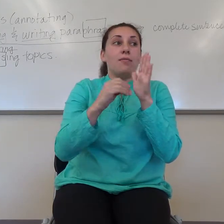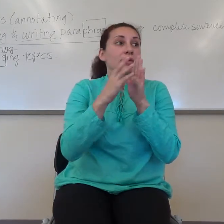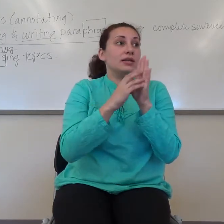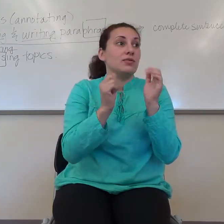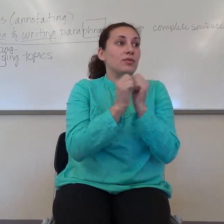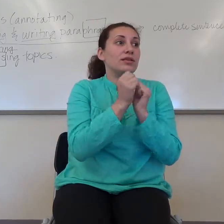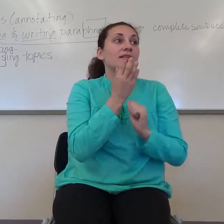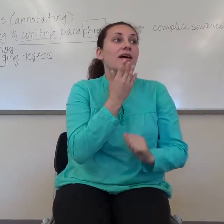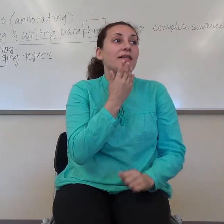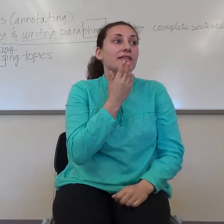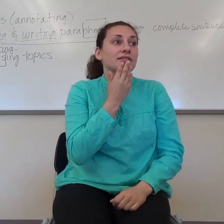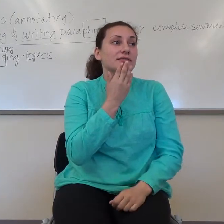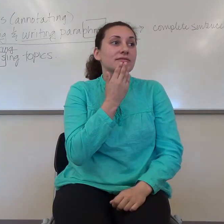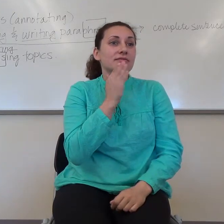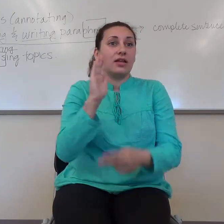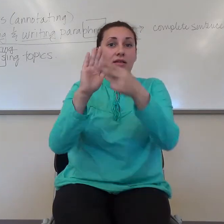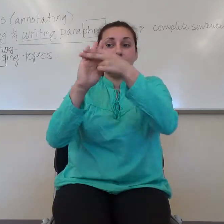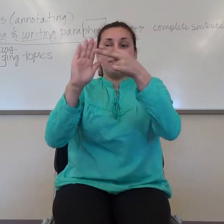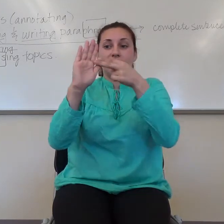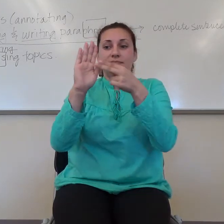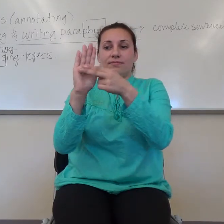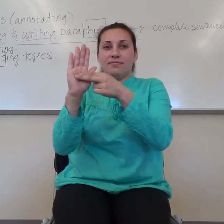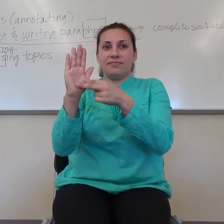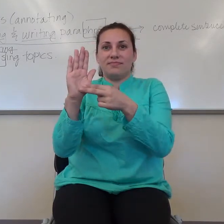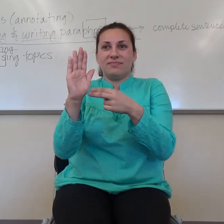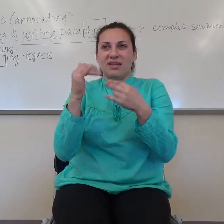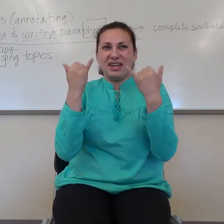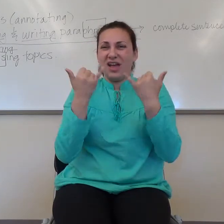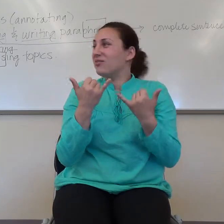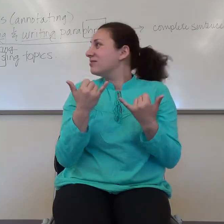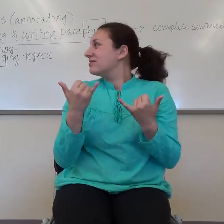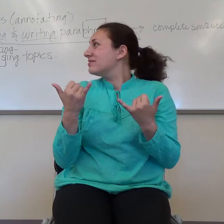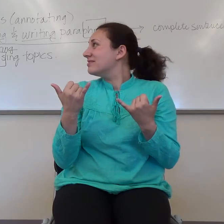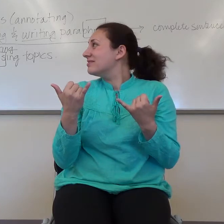did some highlighting, but now it's too, we'll look at it a little bit. It's too hard to see